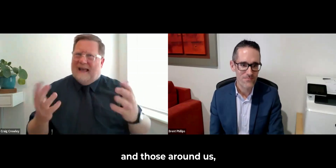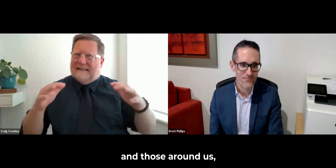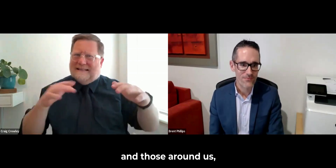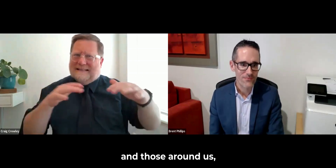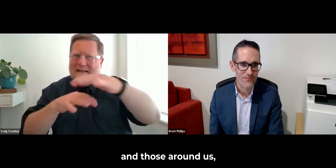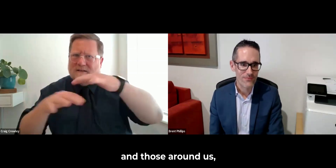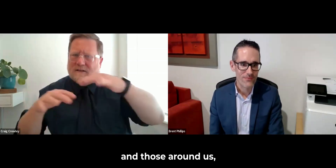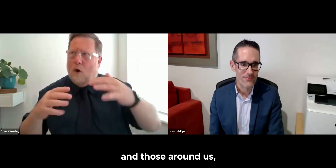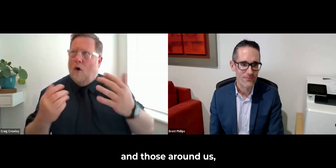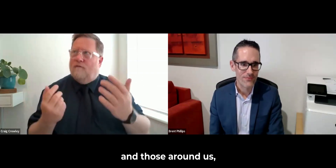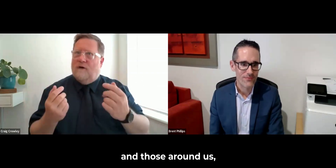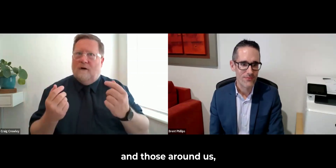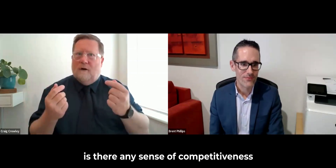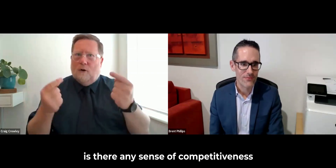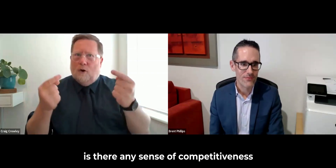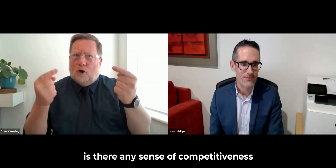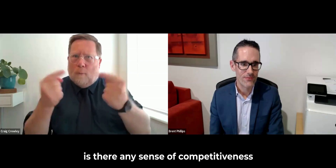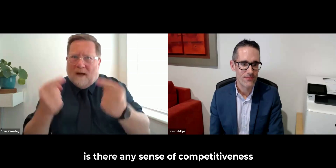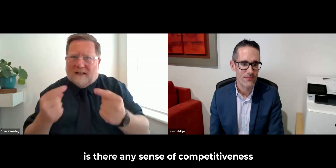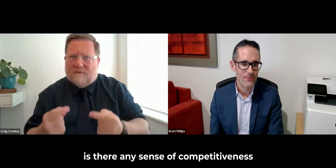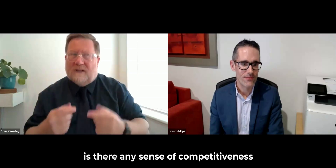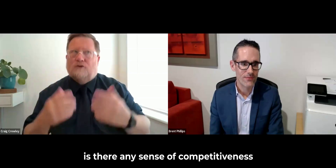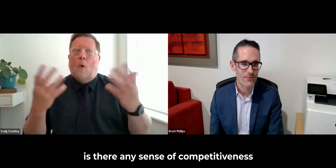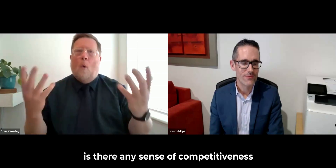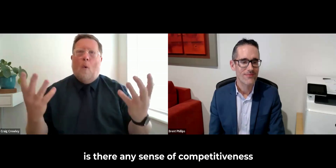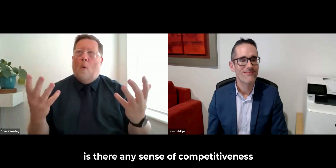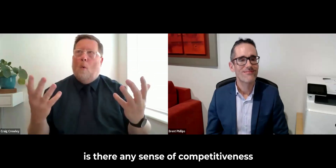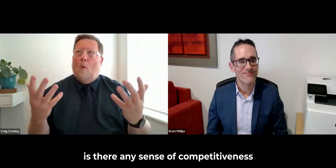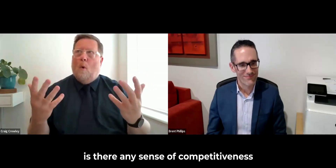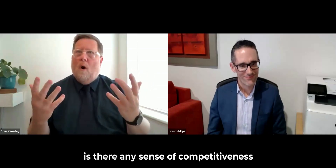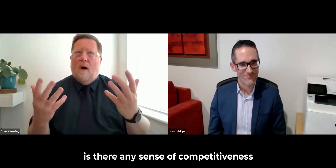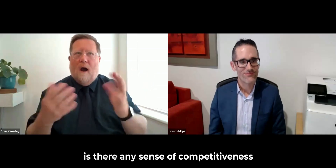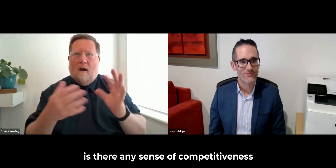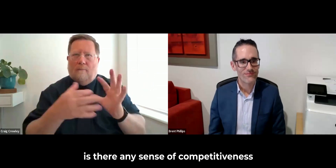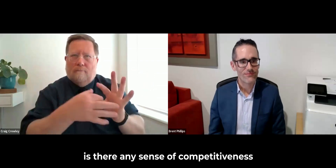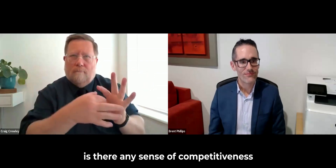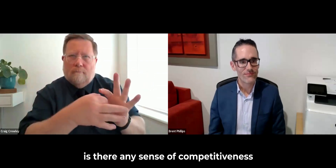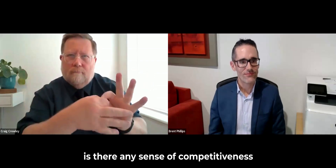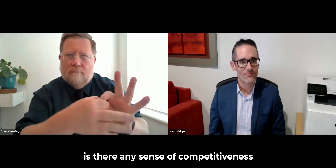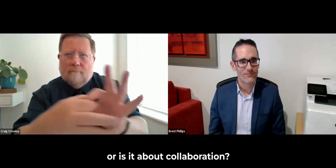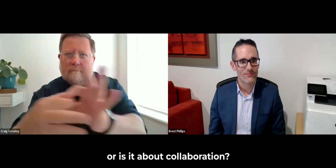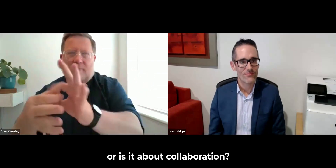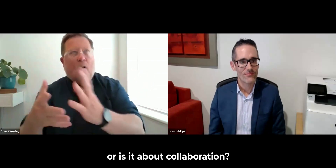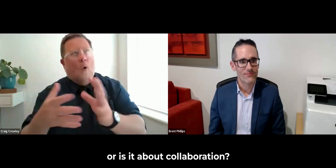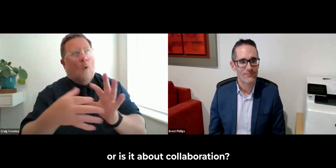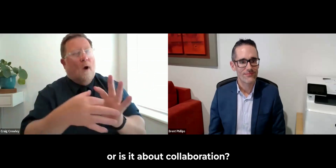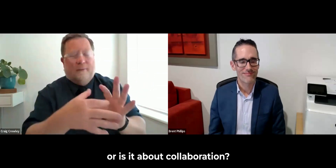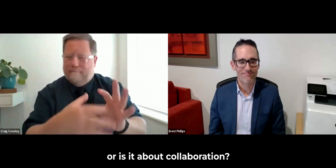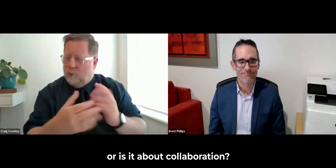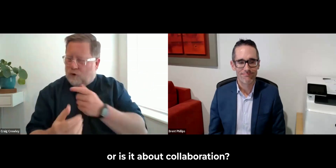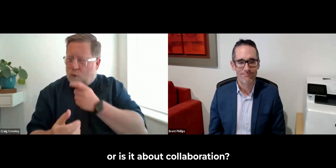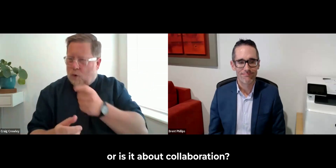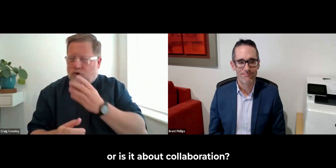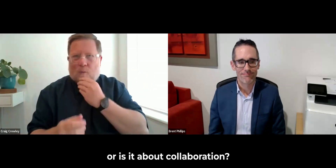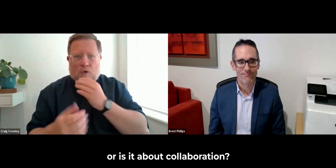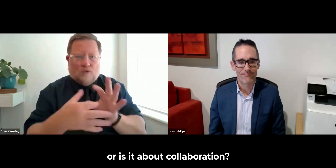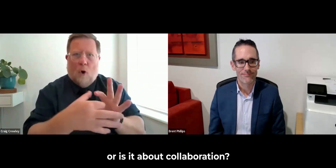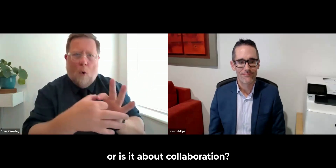those around us, is there any sense of competitiveness, or is it about